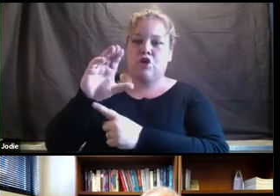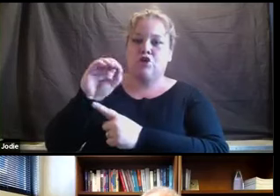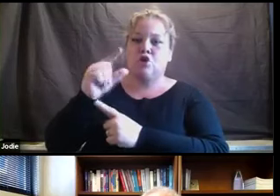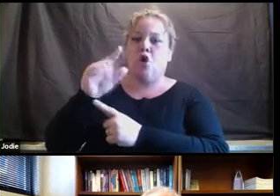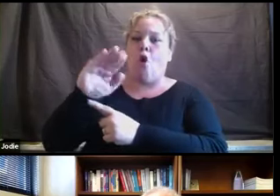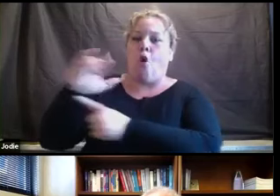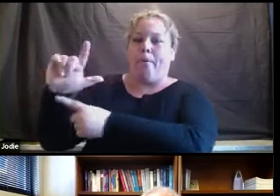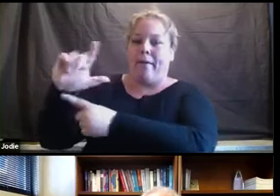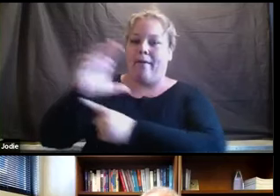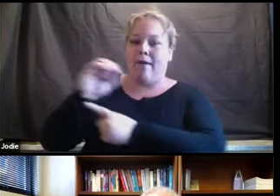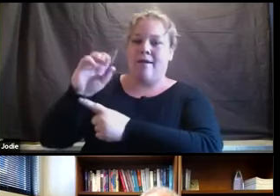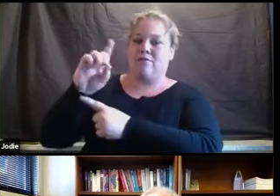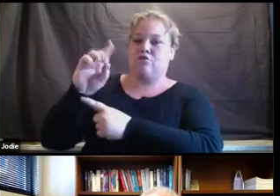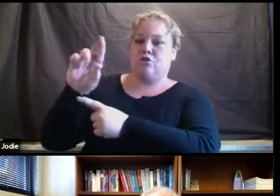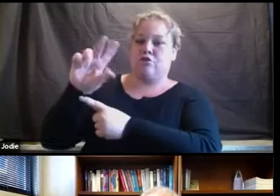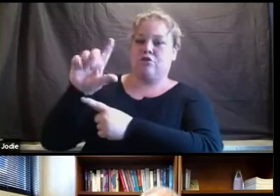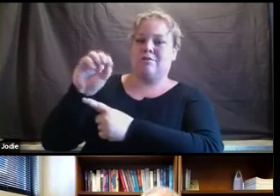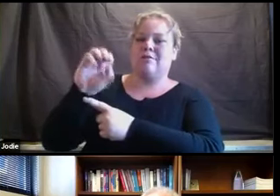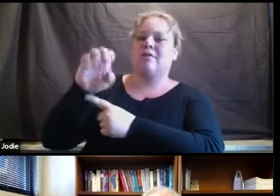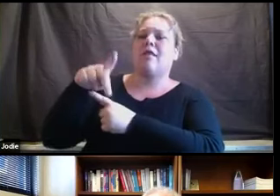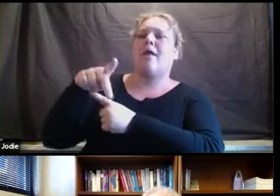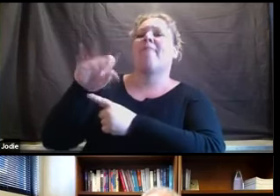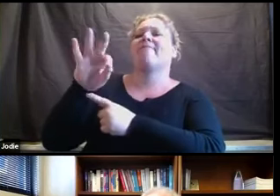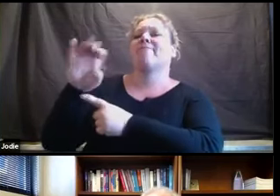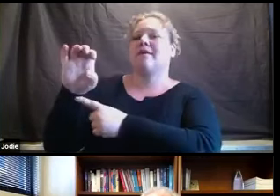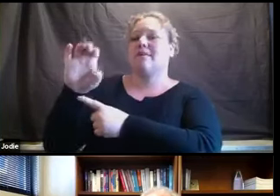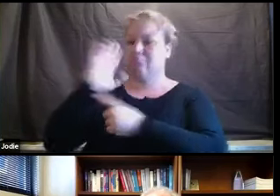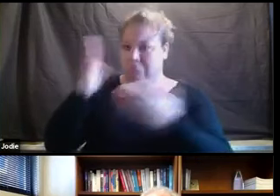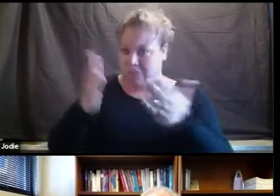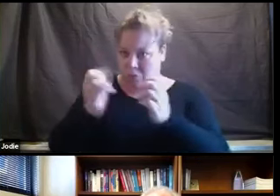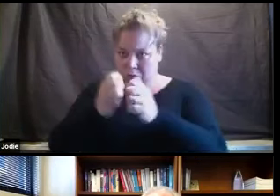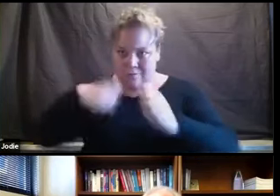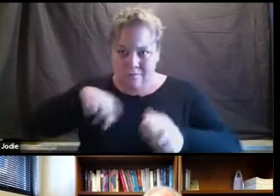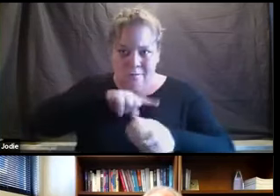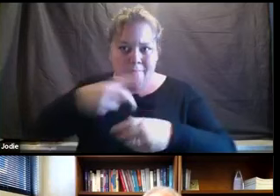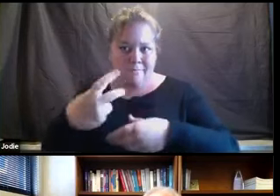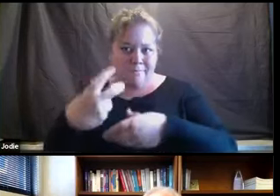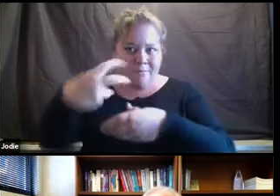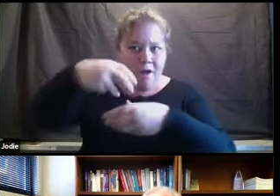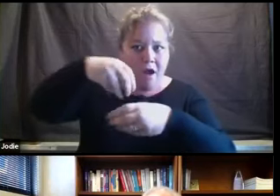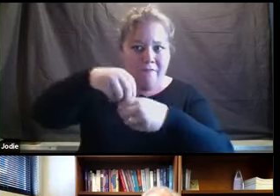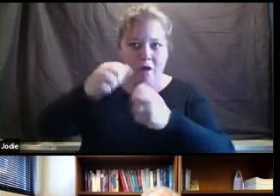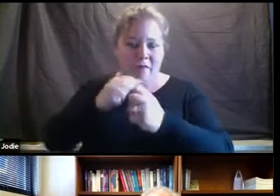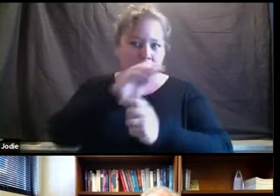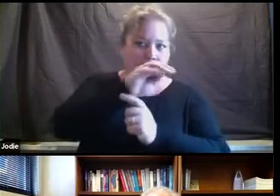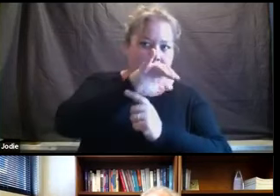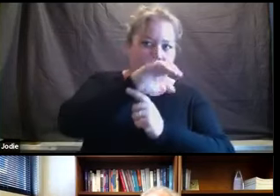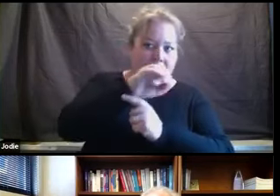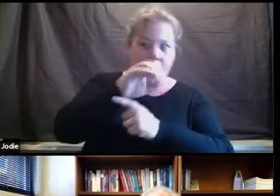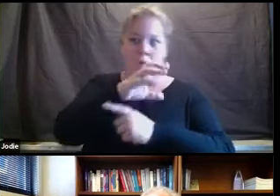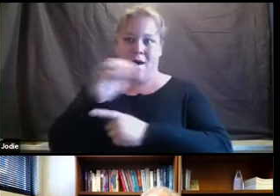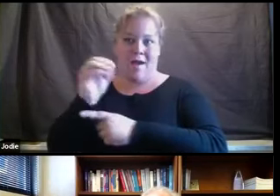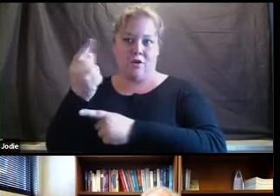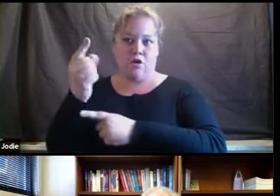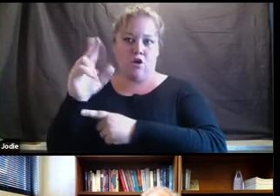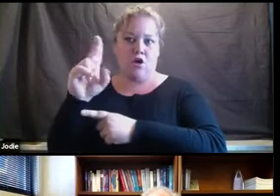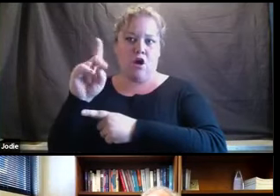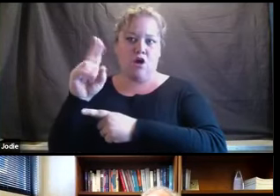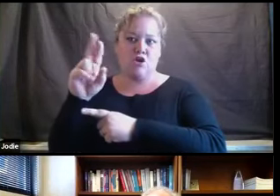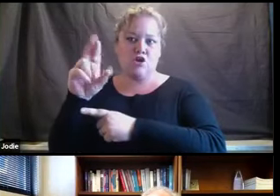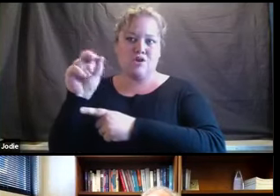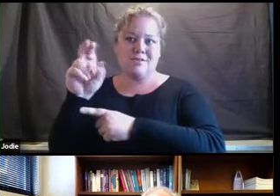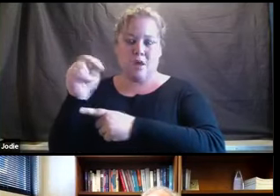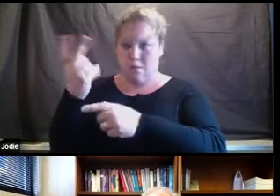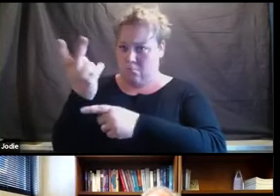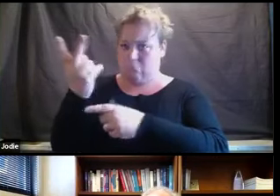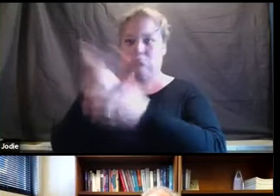force working with long-term care facilities in the county, Mayo and Gundersen in partnership. And they will tell us a